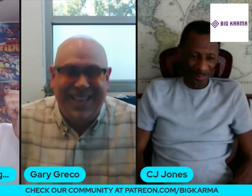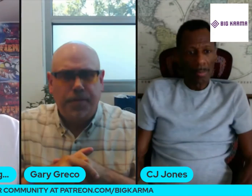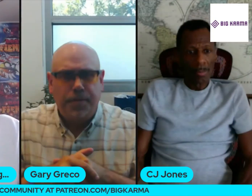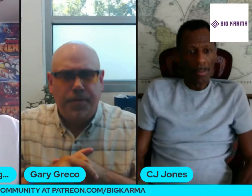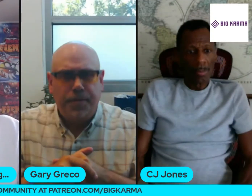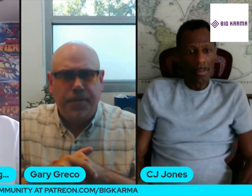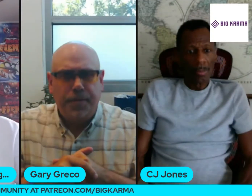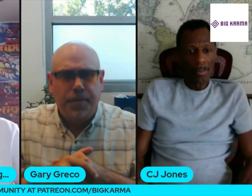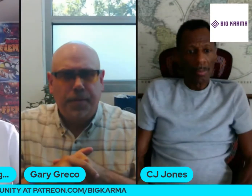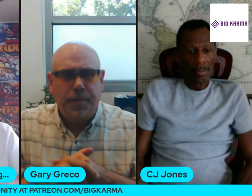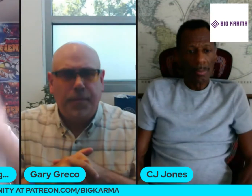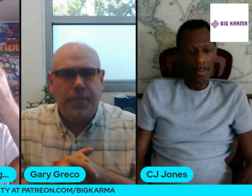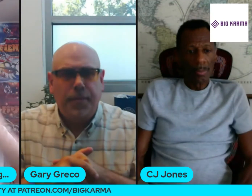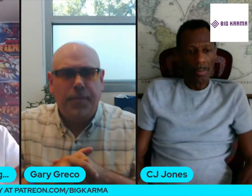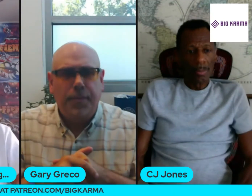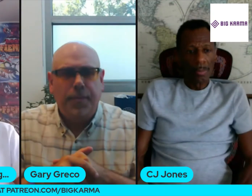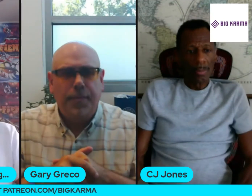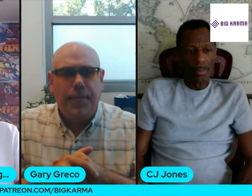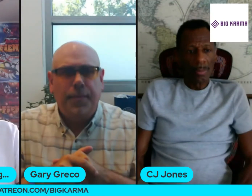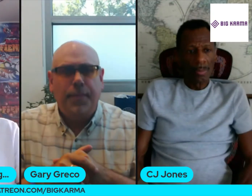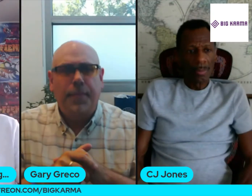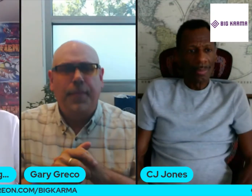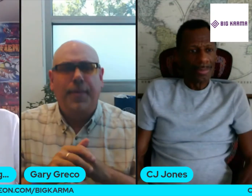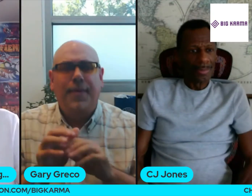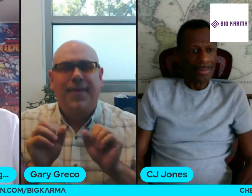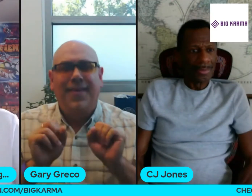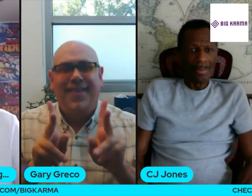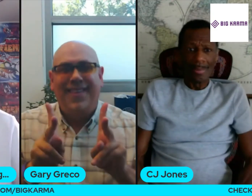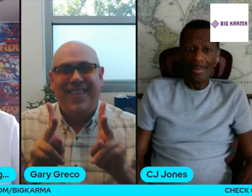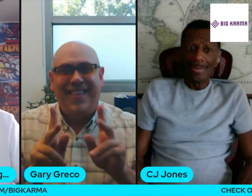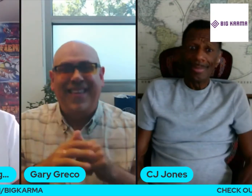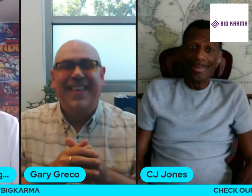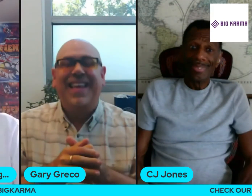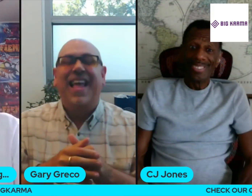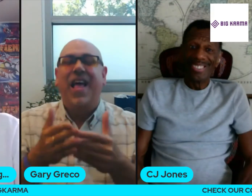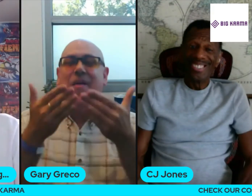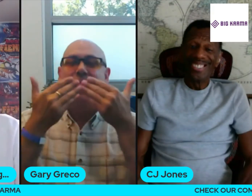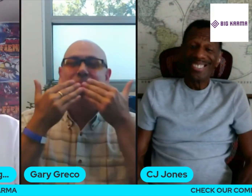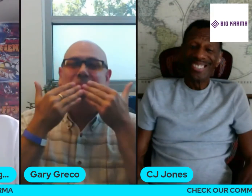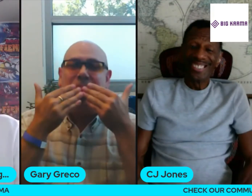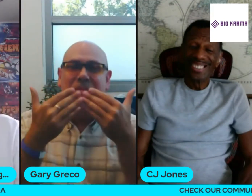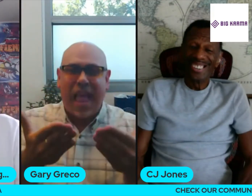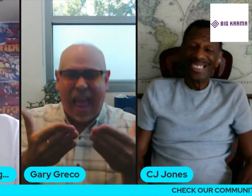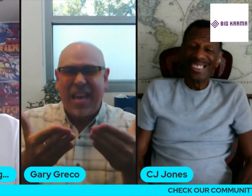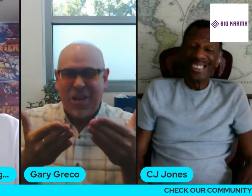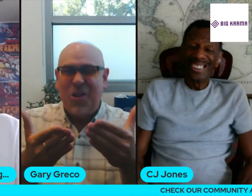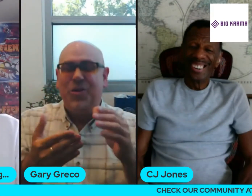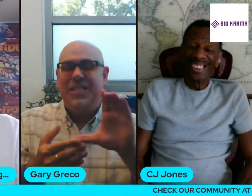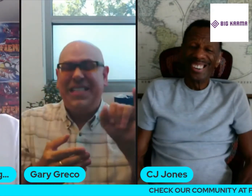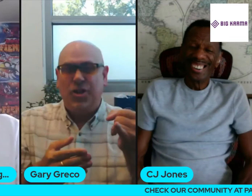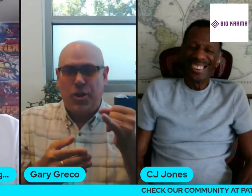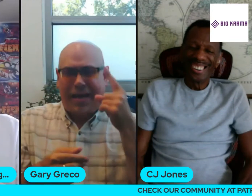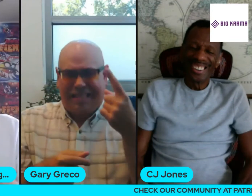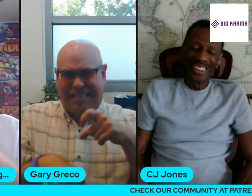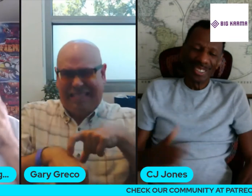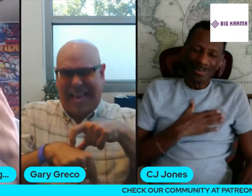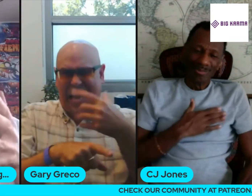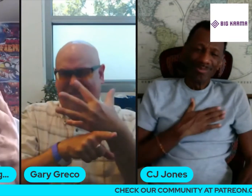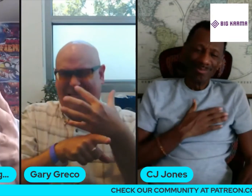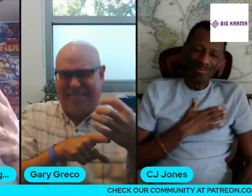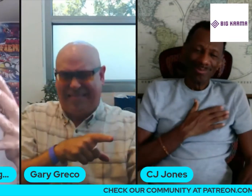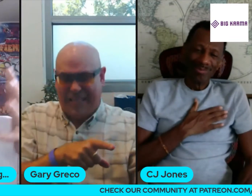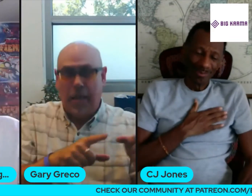signs. Okay, so thank you. I think you're running out of time, CJ. But